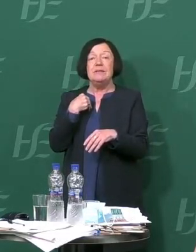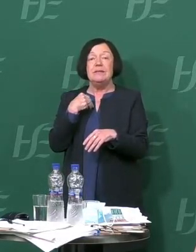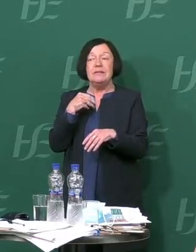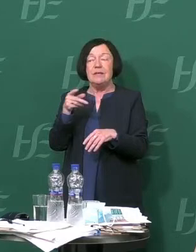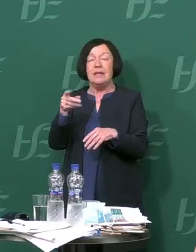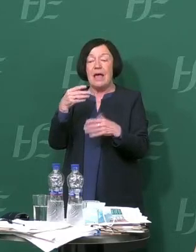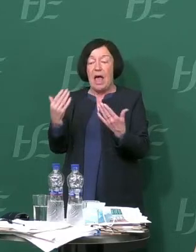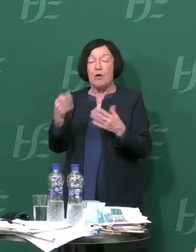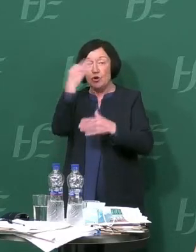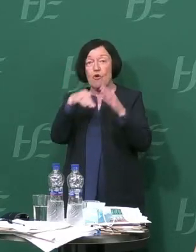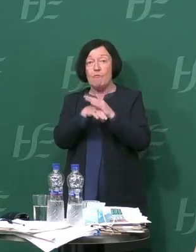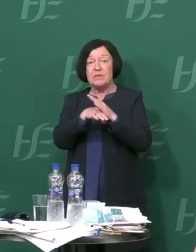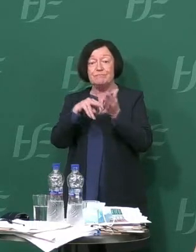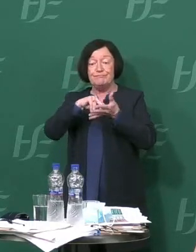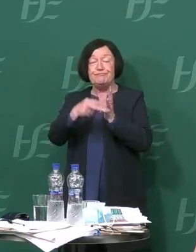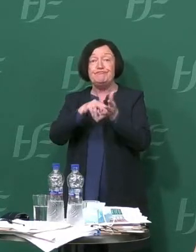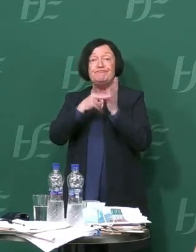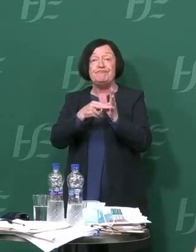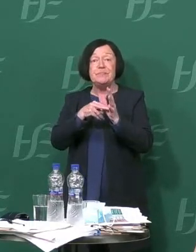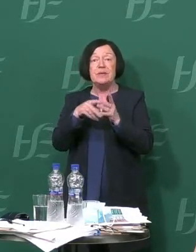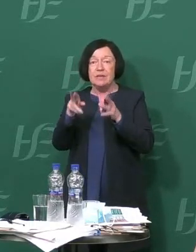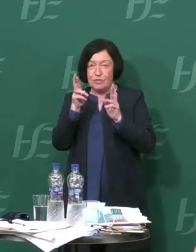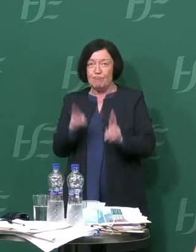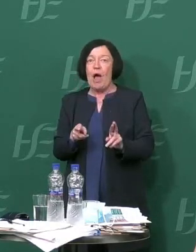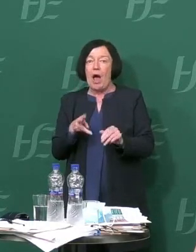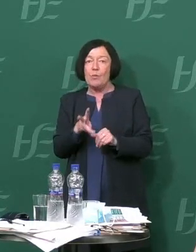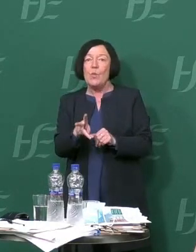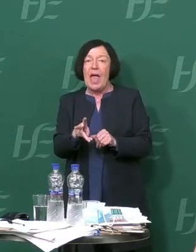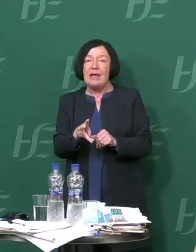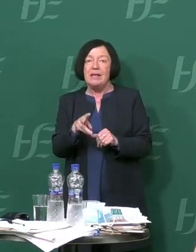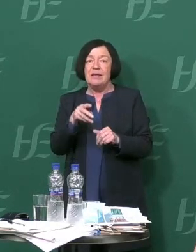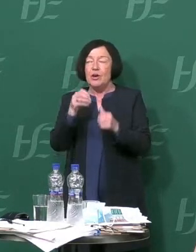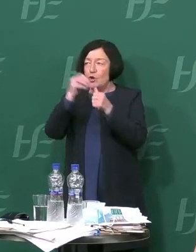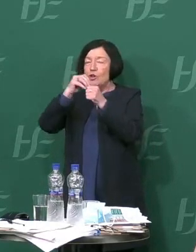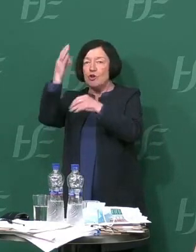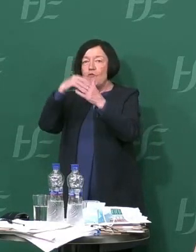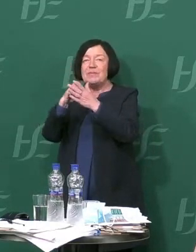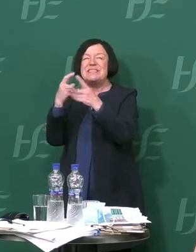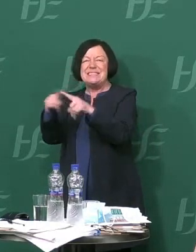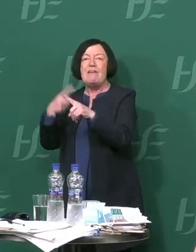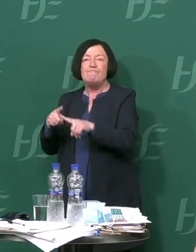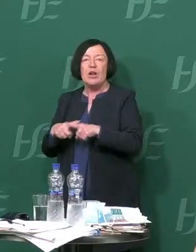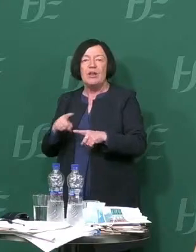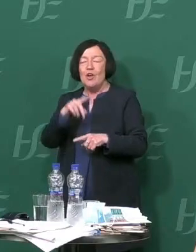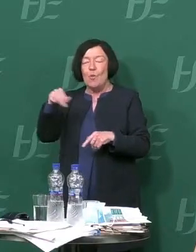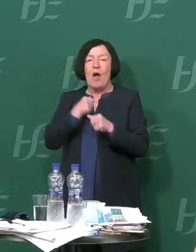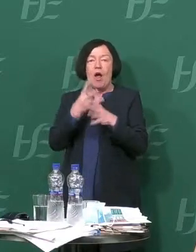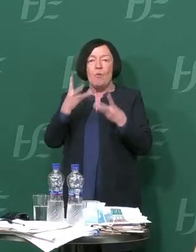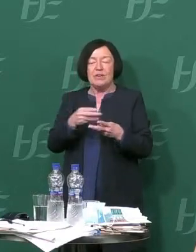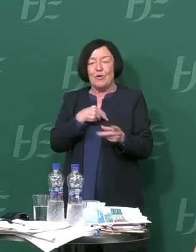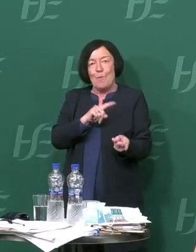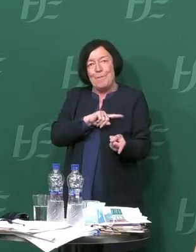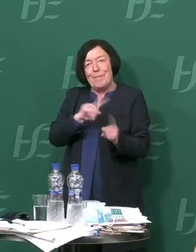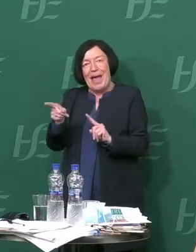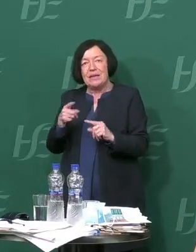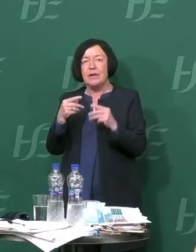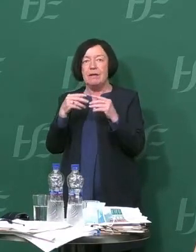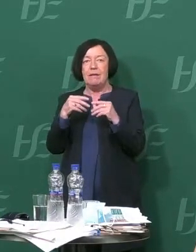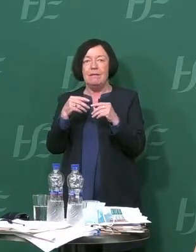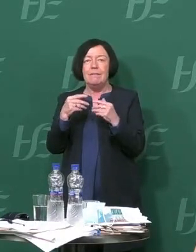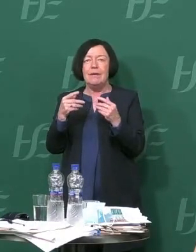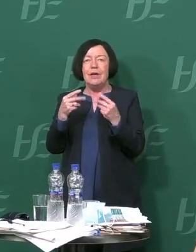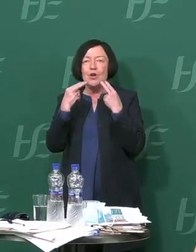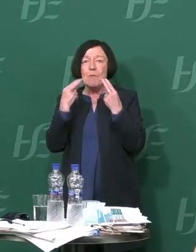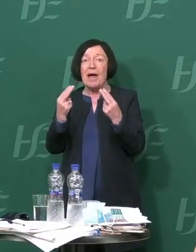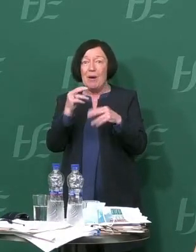way government have gone about it here is probably the right approach. Other governments gone about it differently, but we all want to get that level of normality back, and